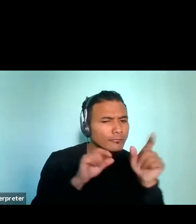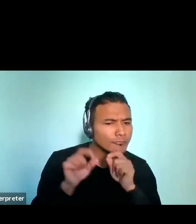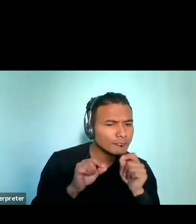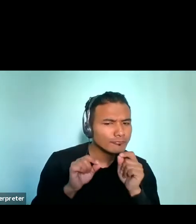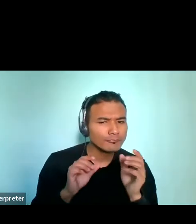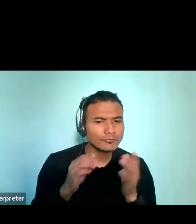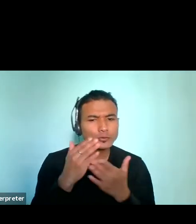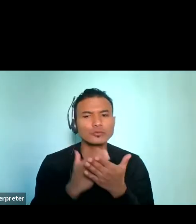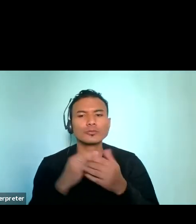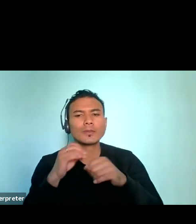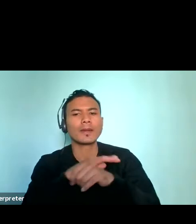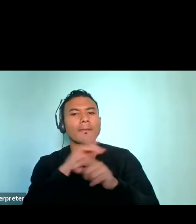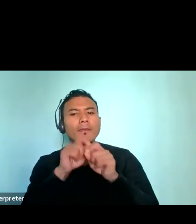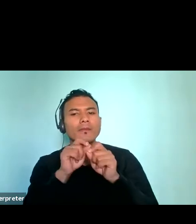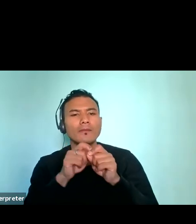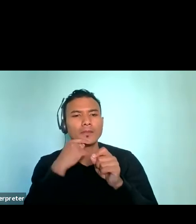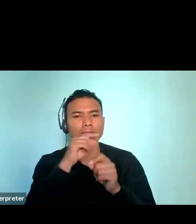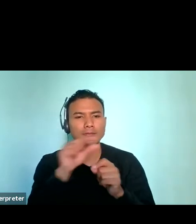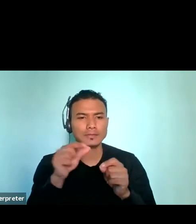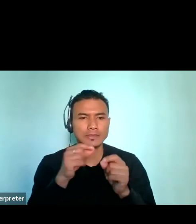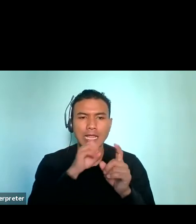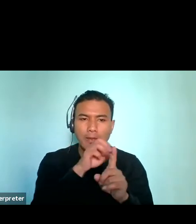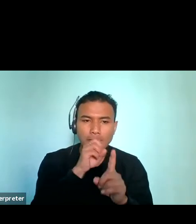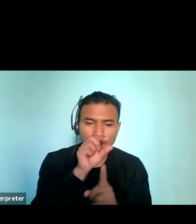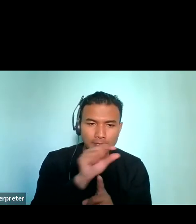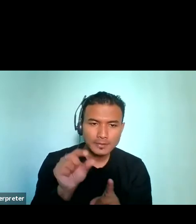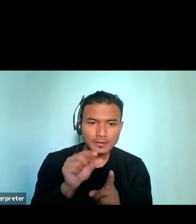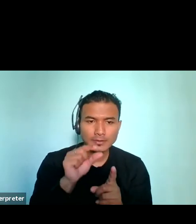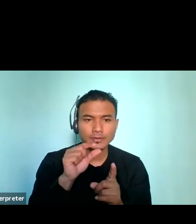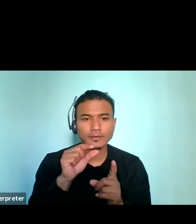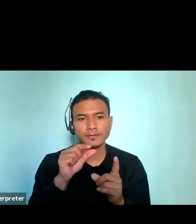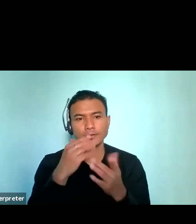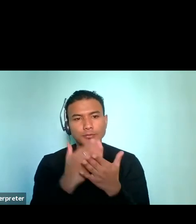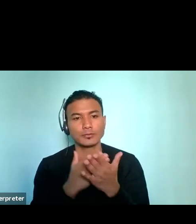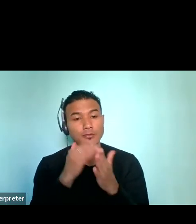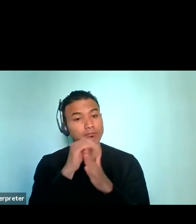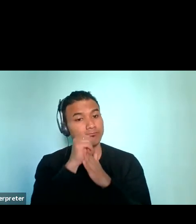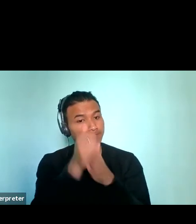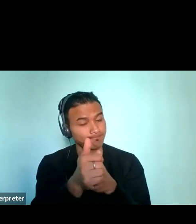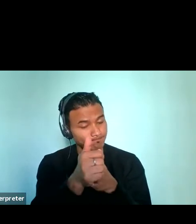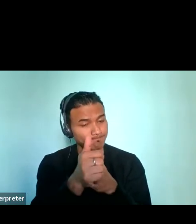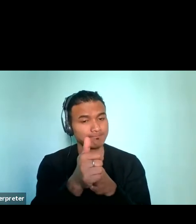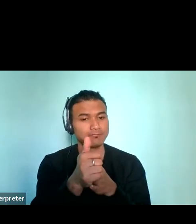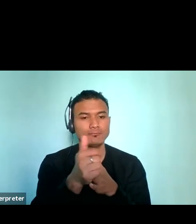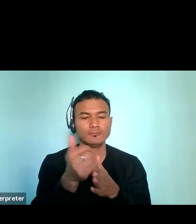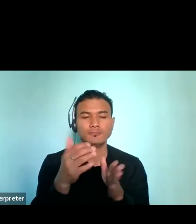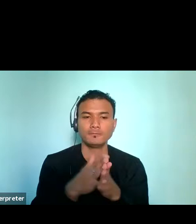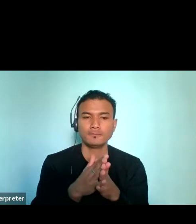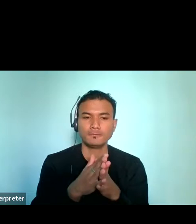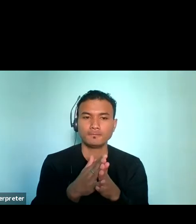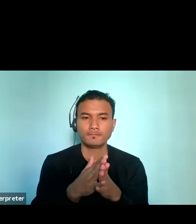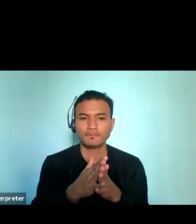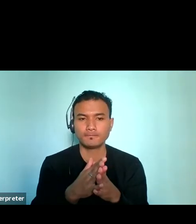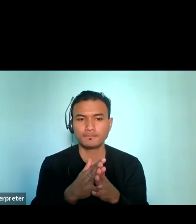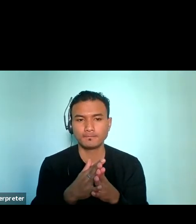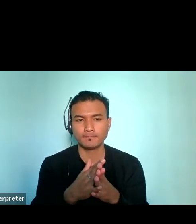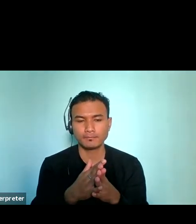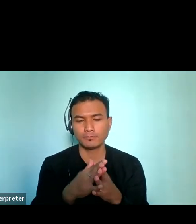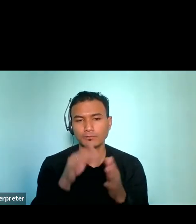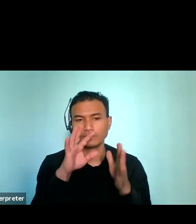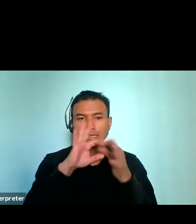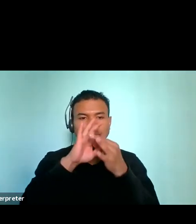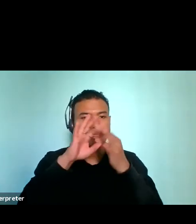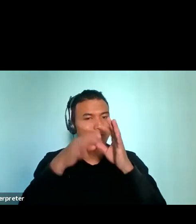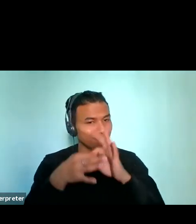impact for the advocacy, and how to lead in the how to lead to a network